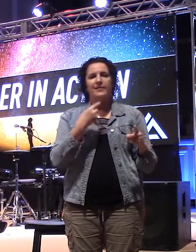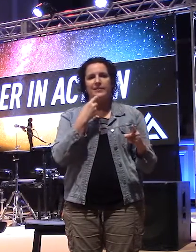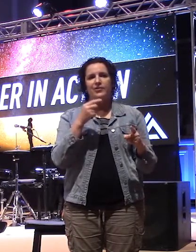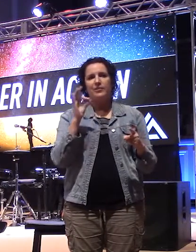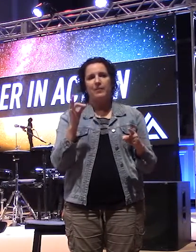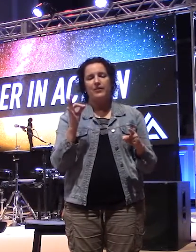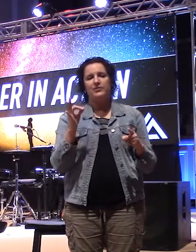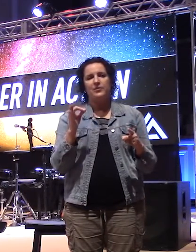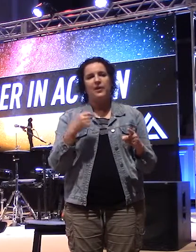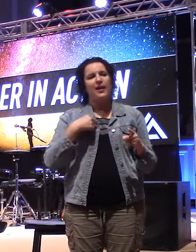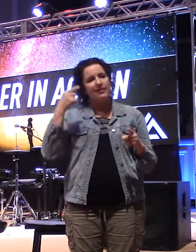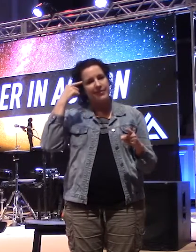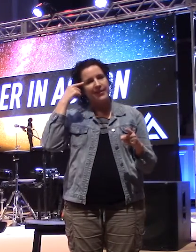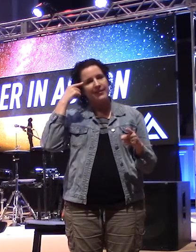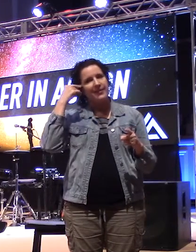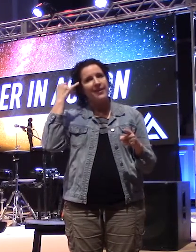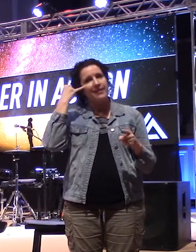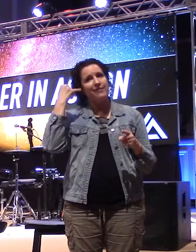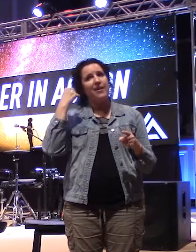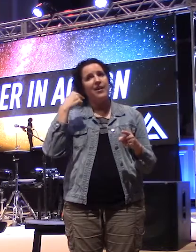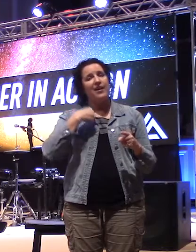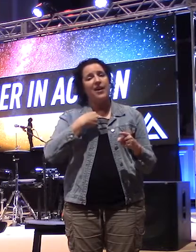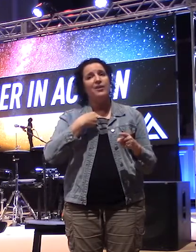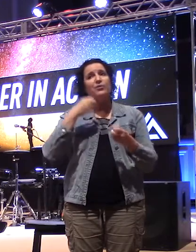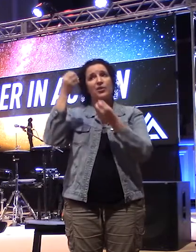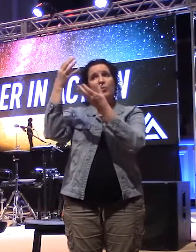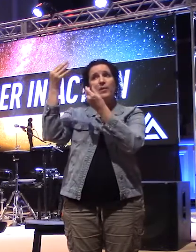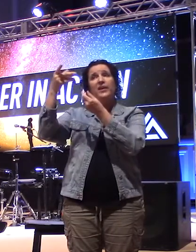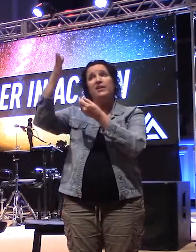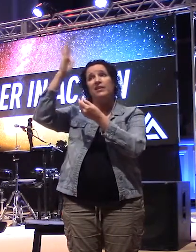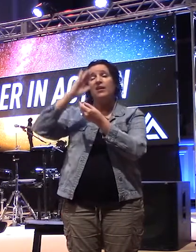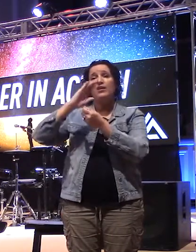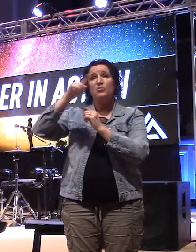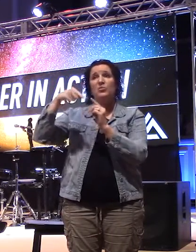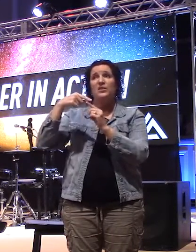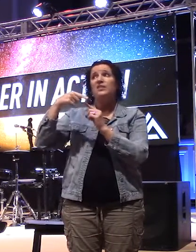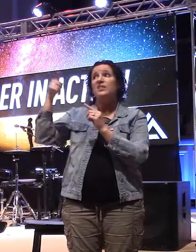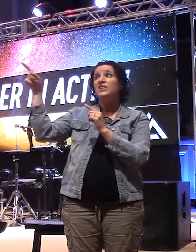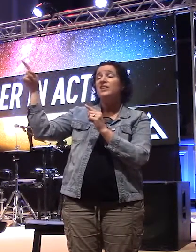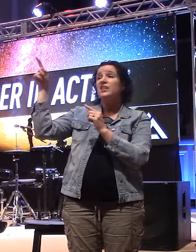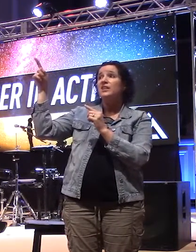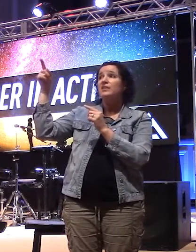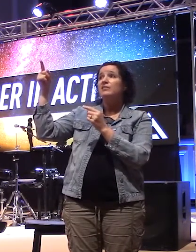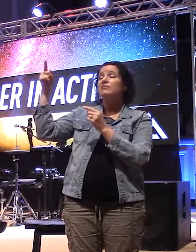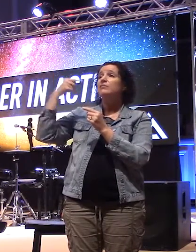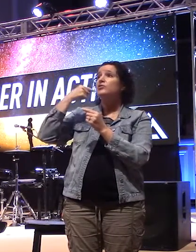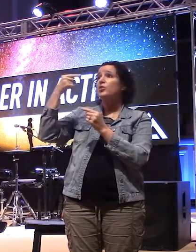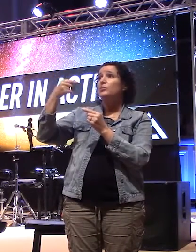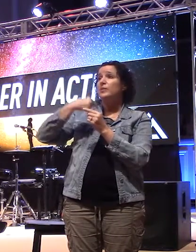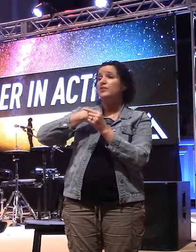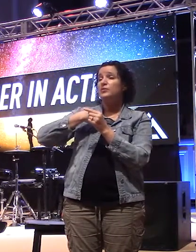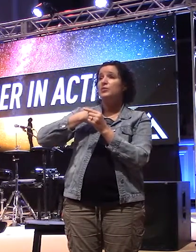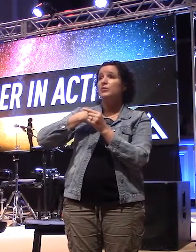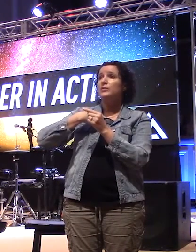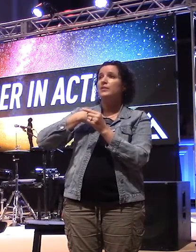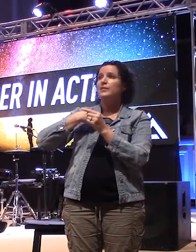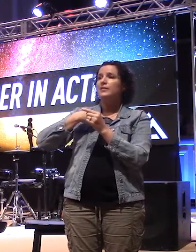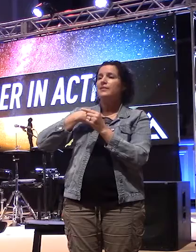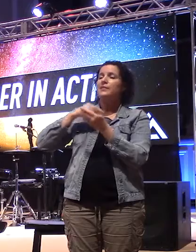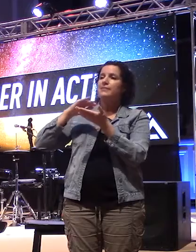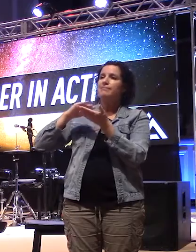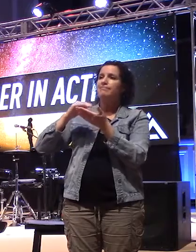if I would have obeyed God and be told me to, I'd still be married right now." The will of God is